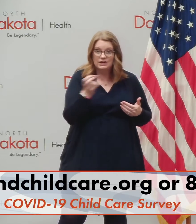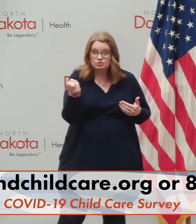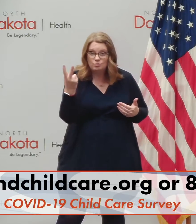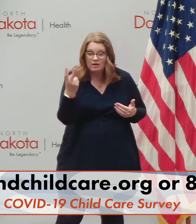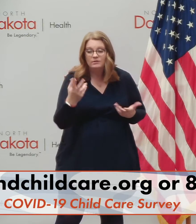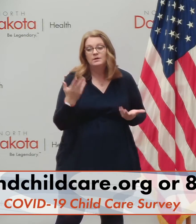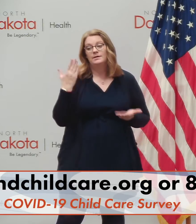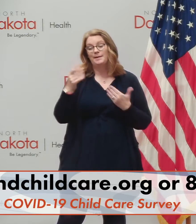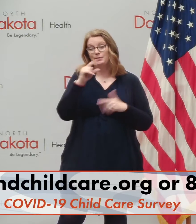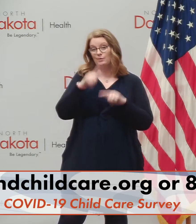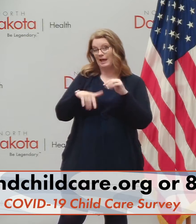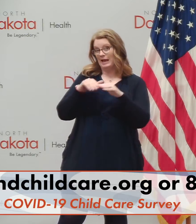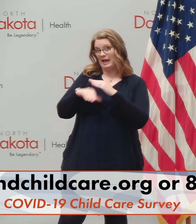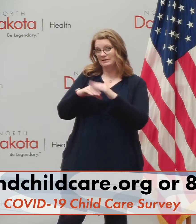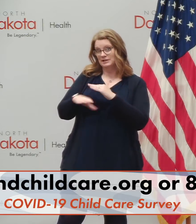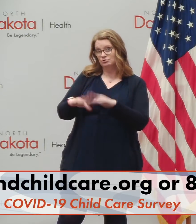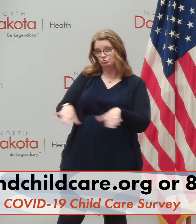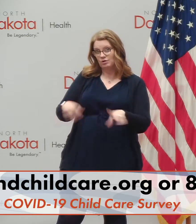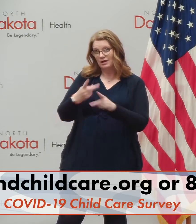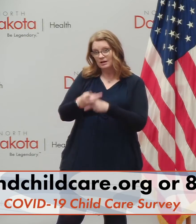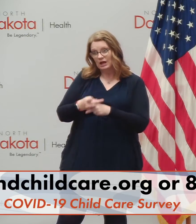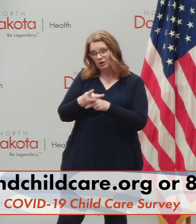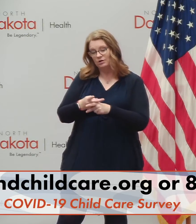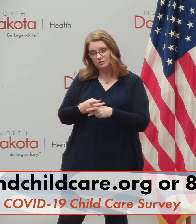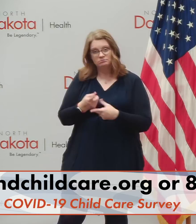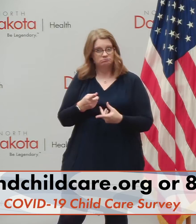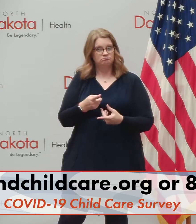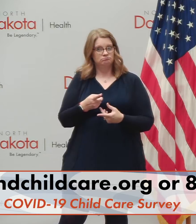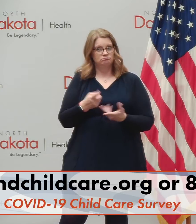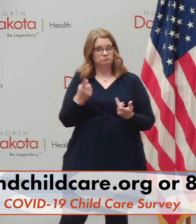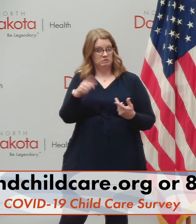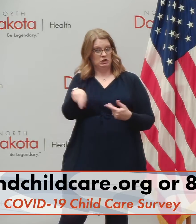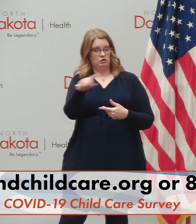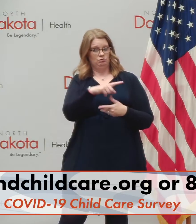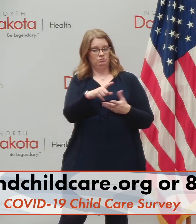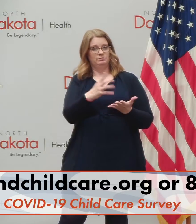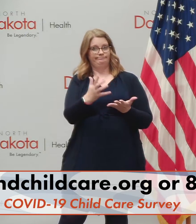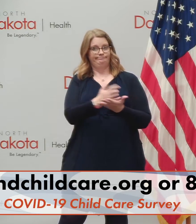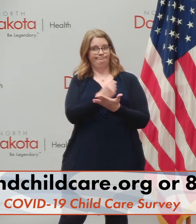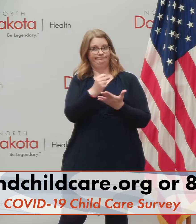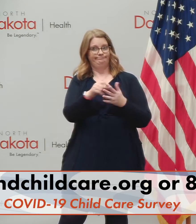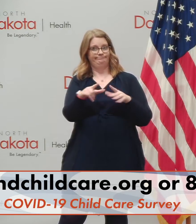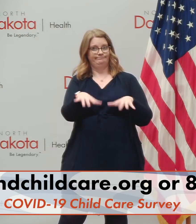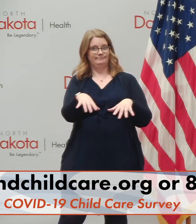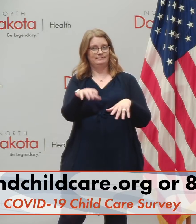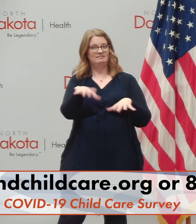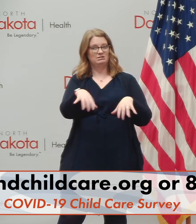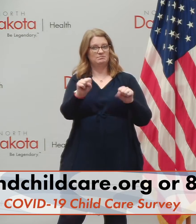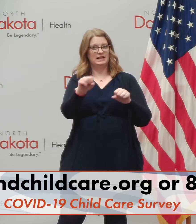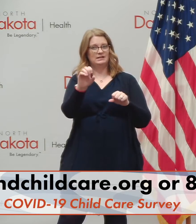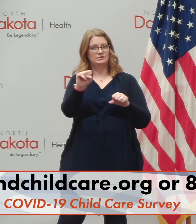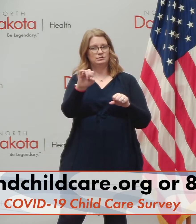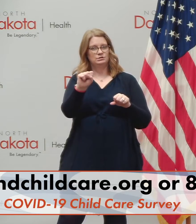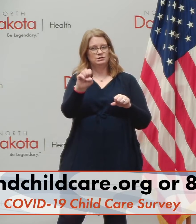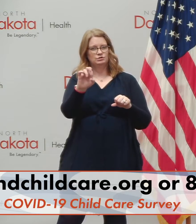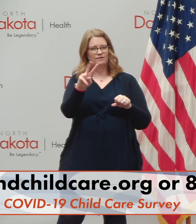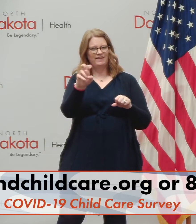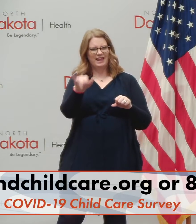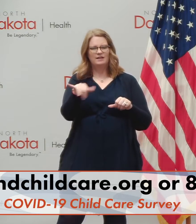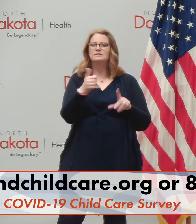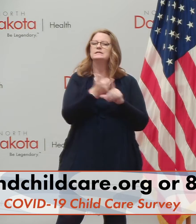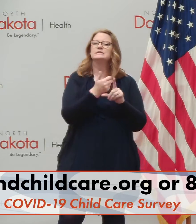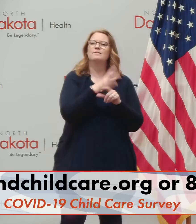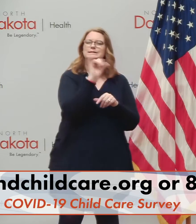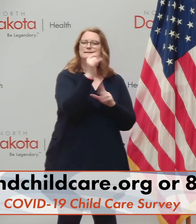because you can't access it, we would encourage you to also take the survey. Families can complete this short 10-minute